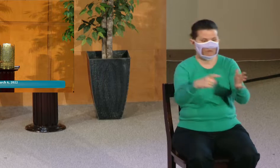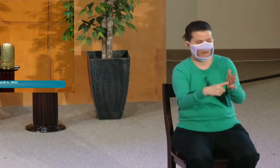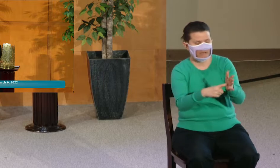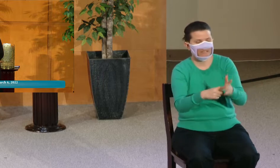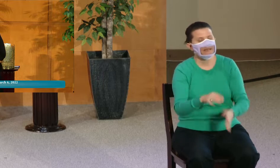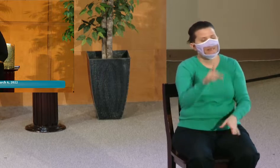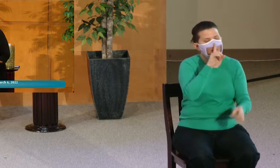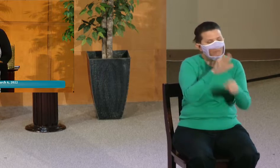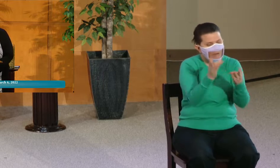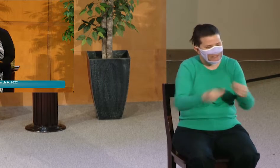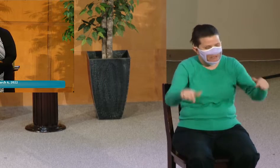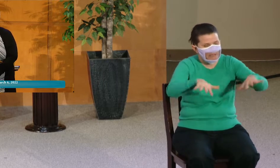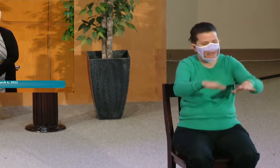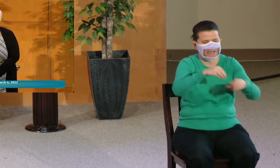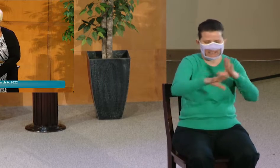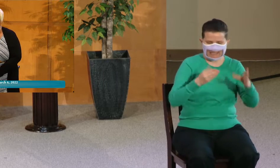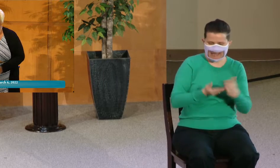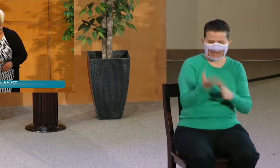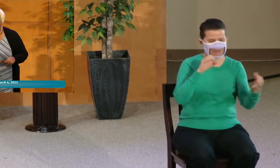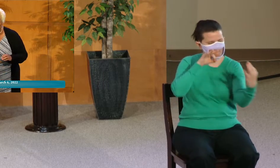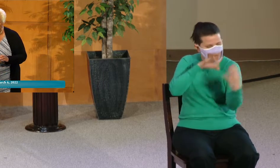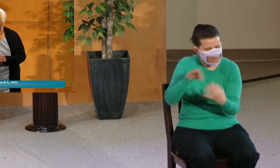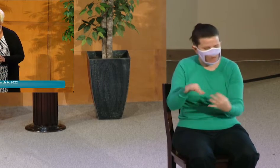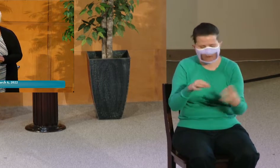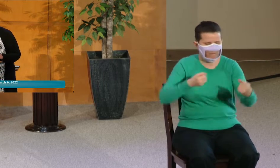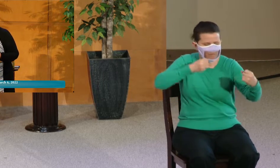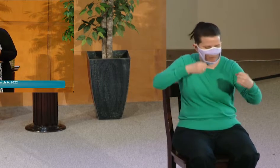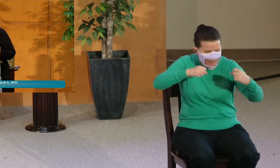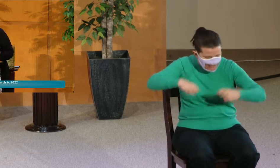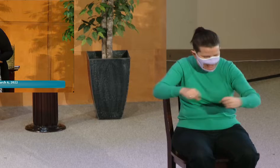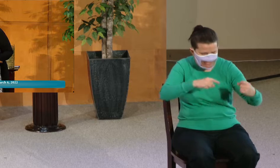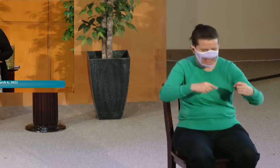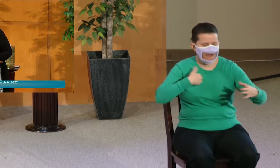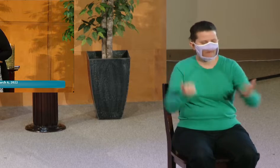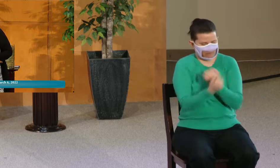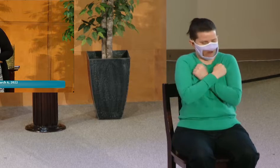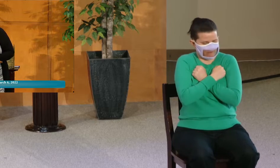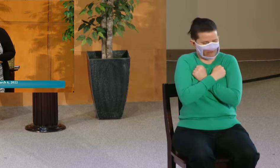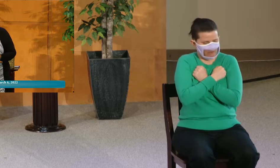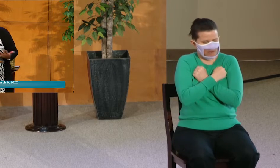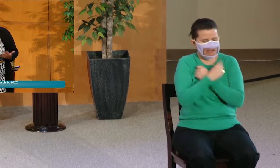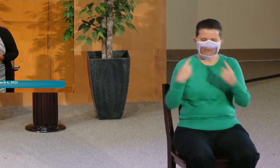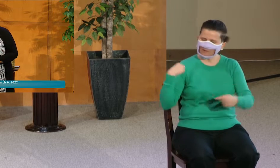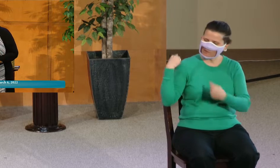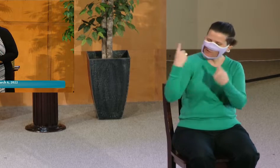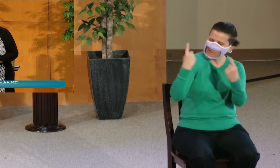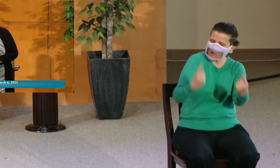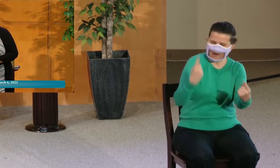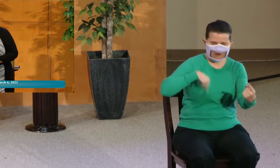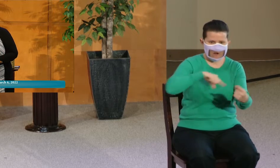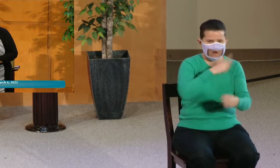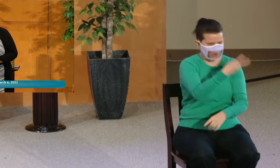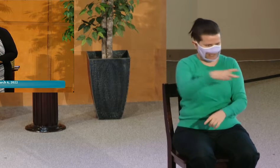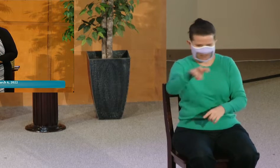frequency of love. And during the transition process that we're on together, it's a time of awakening to